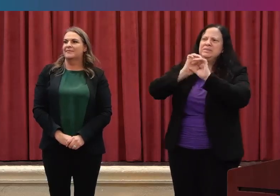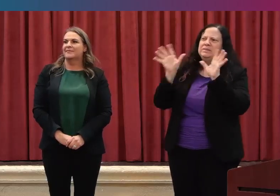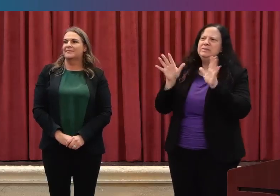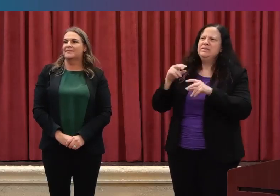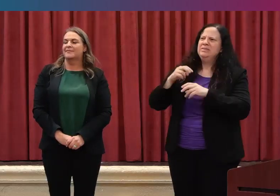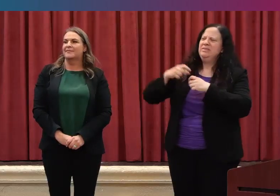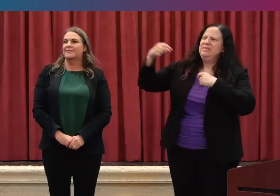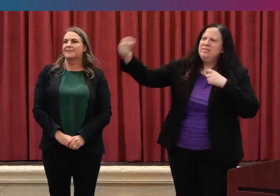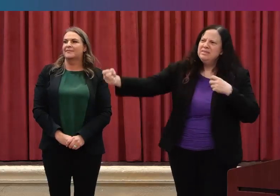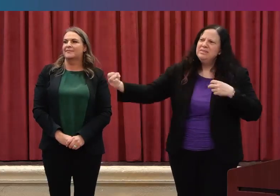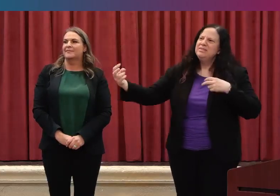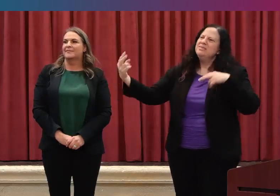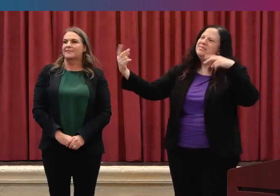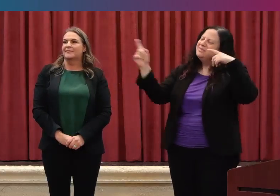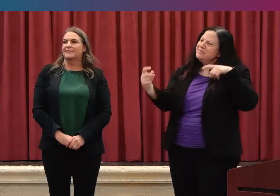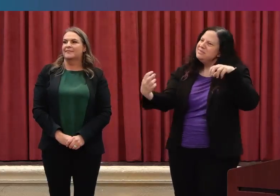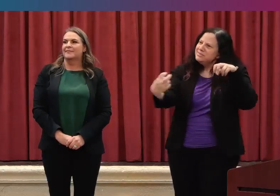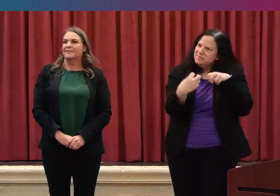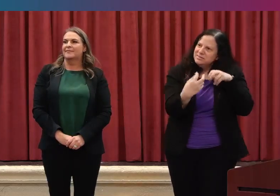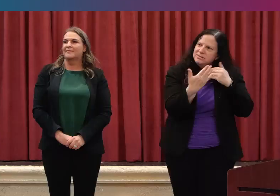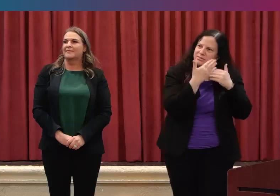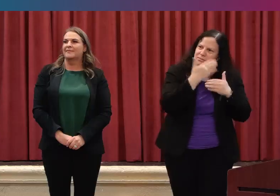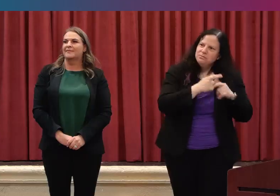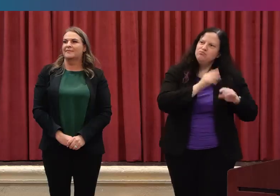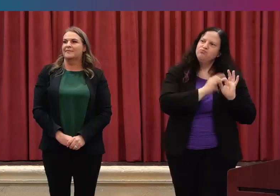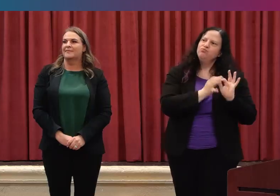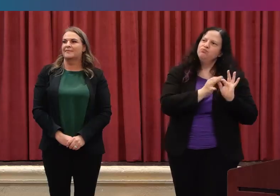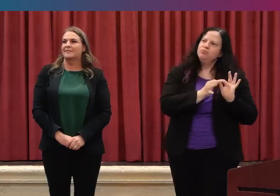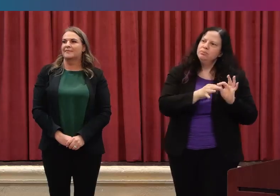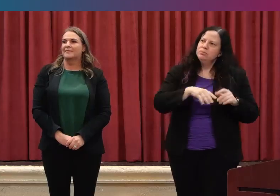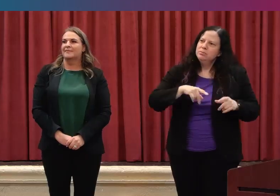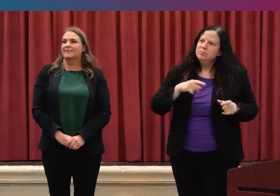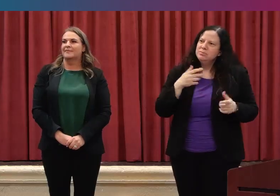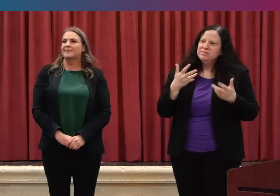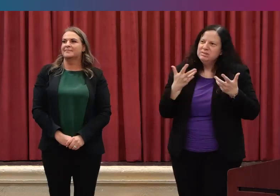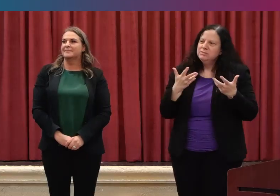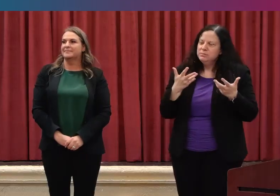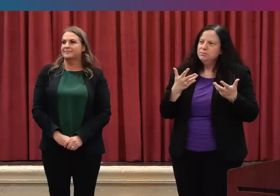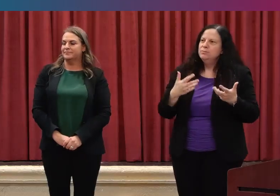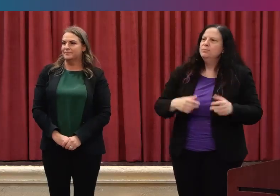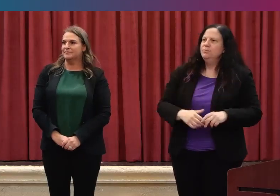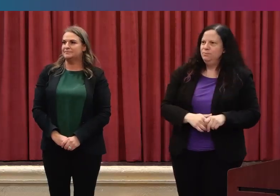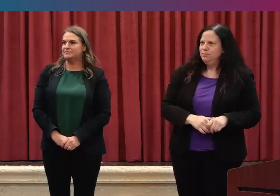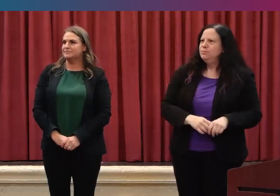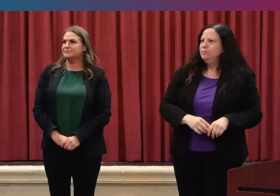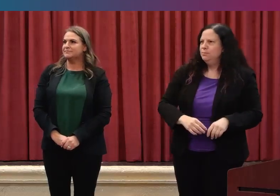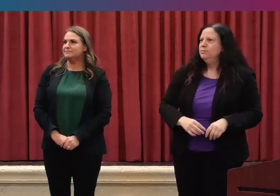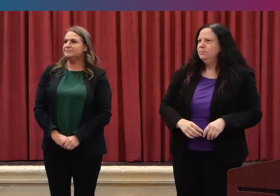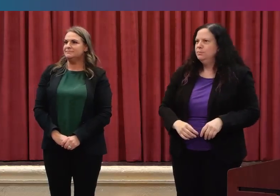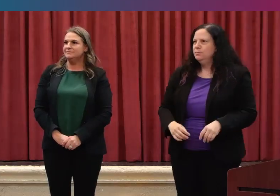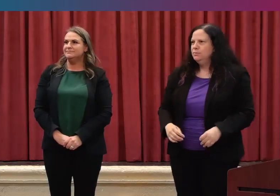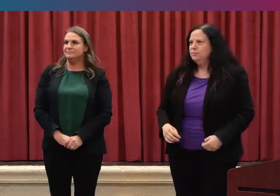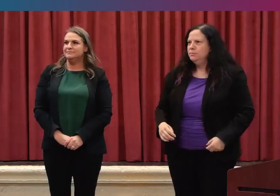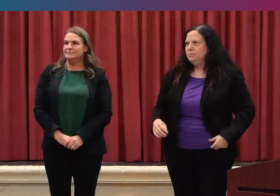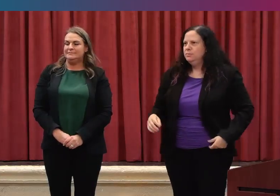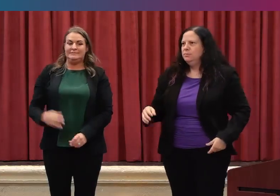situation. You know, they sit and kind of go, interpret for me, is that okay in these types of